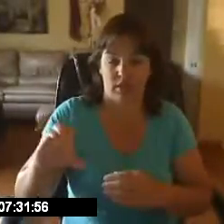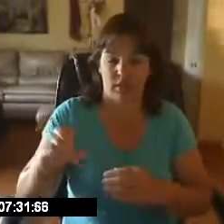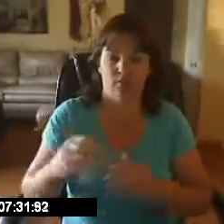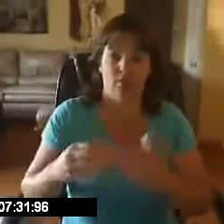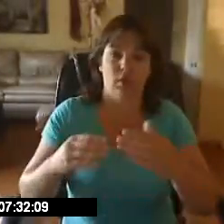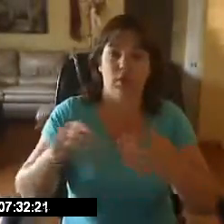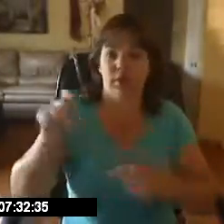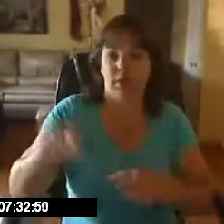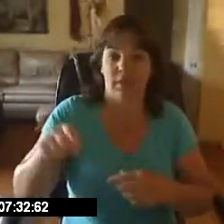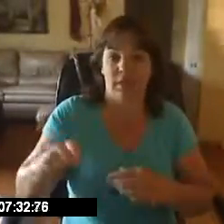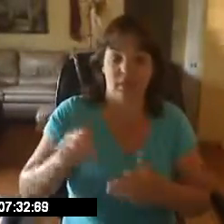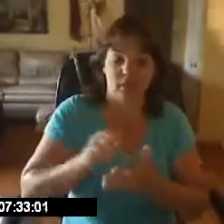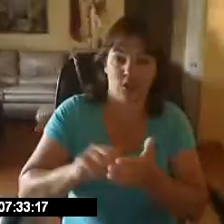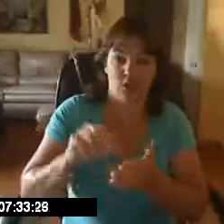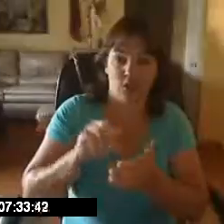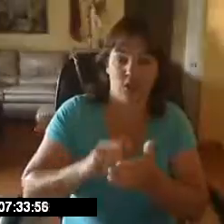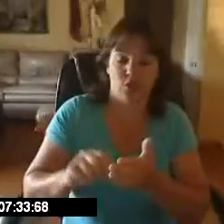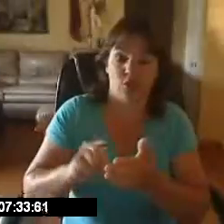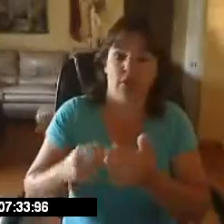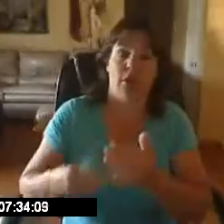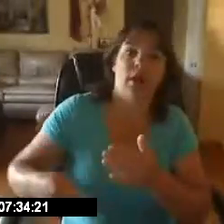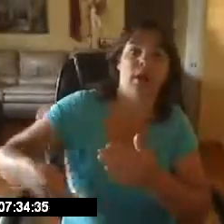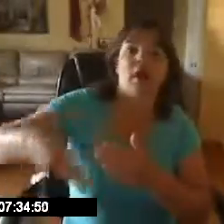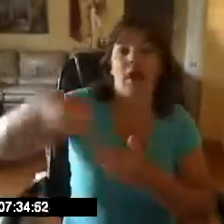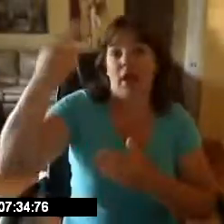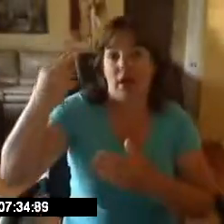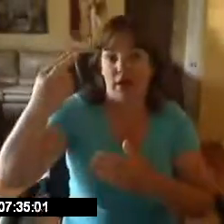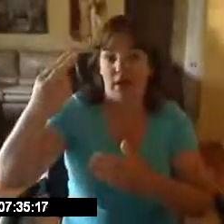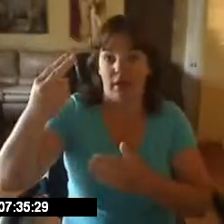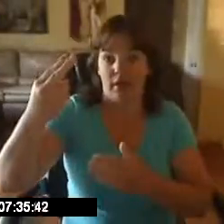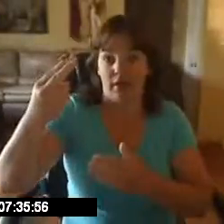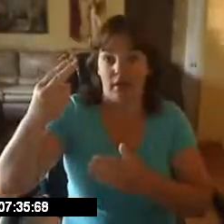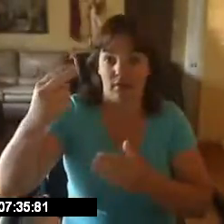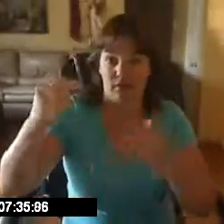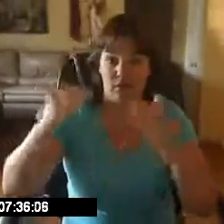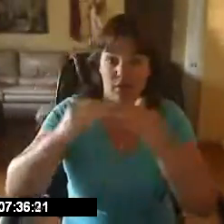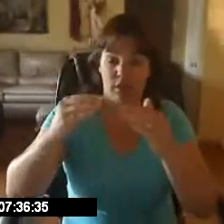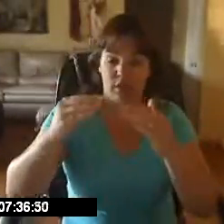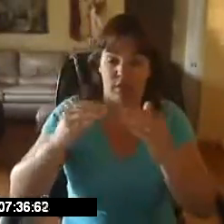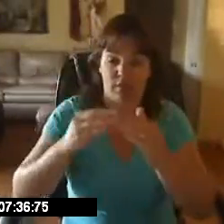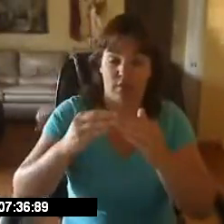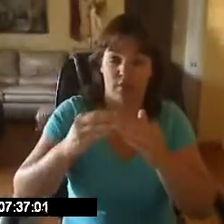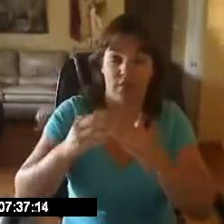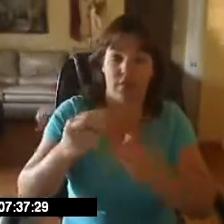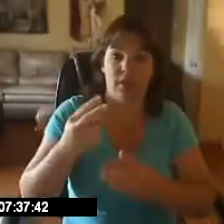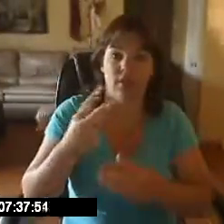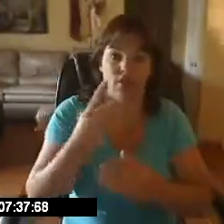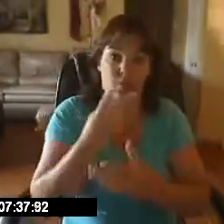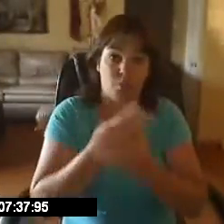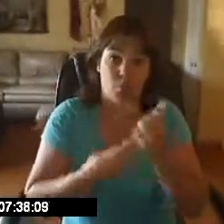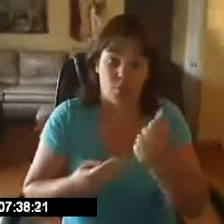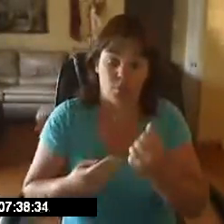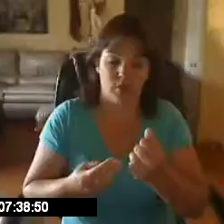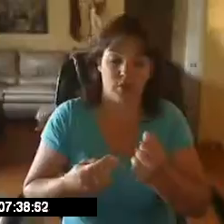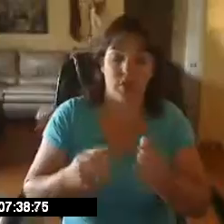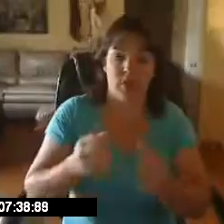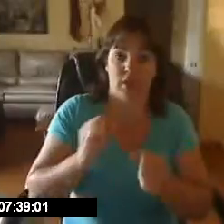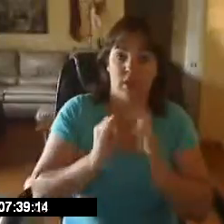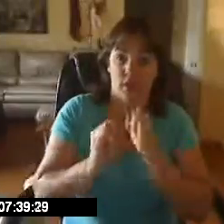range of professional interpreter on both the interview and the performance portions of the test. So you're not scoring